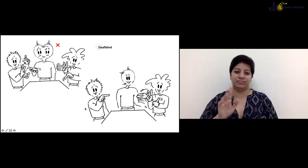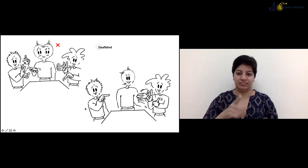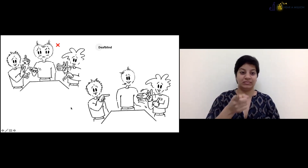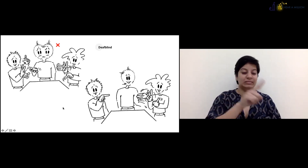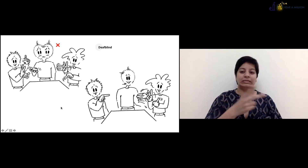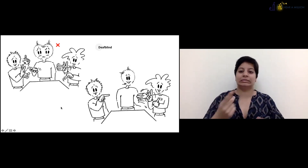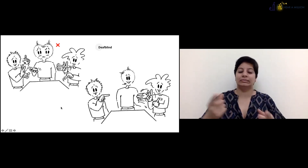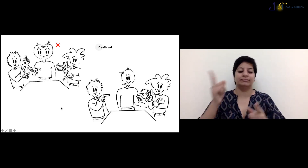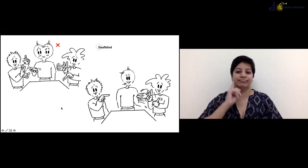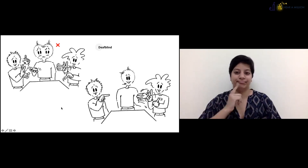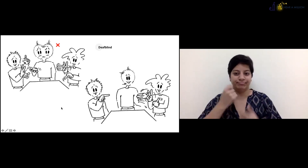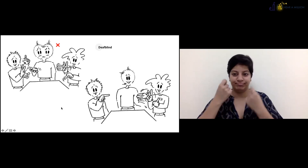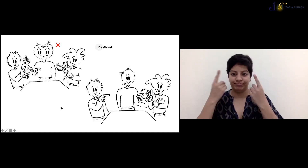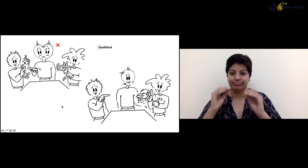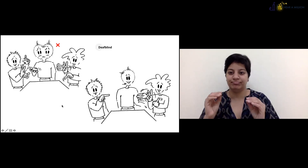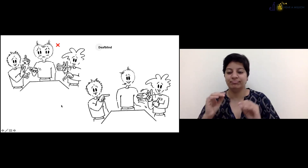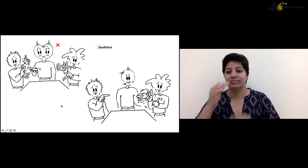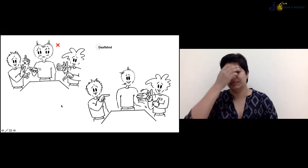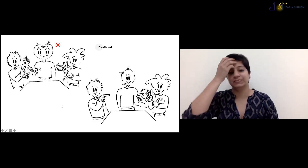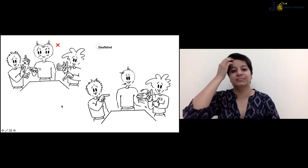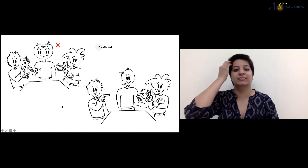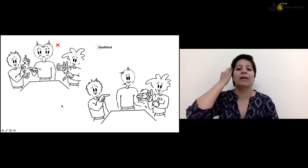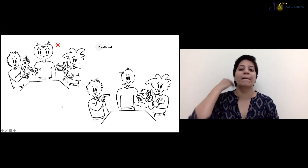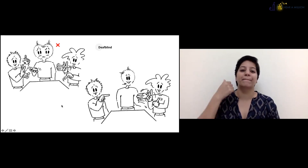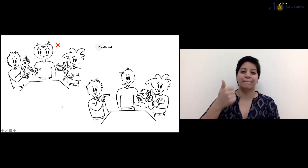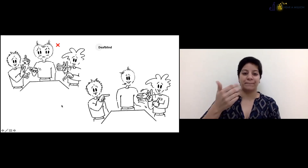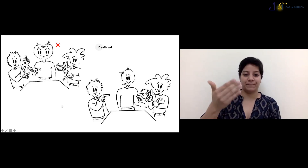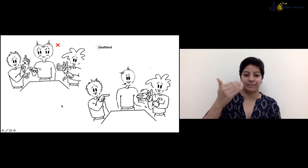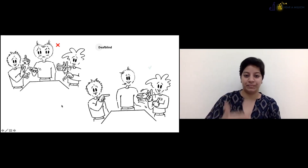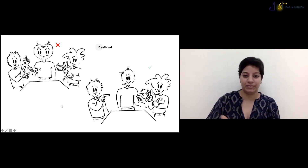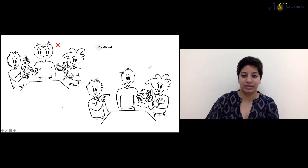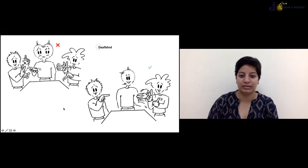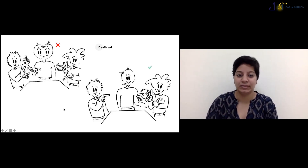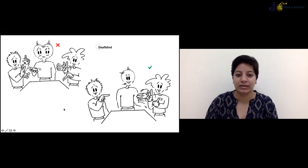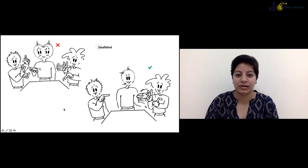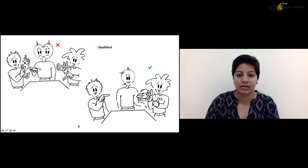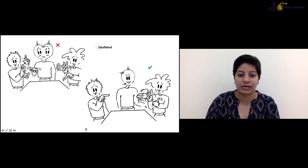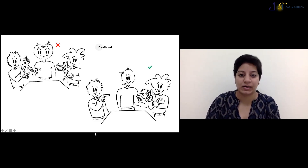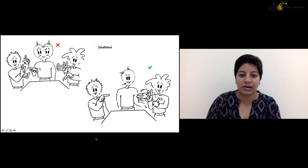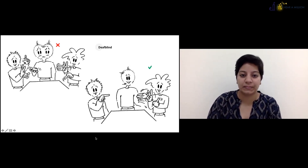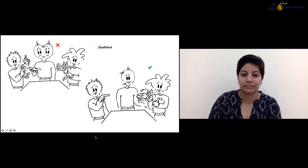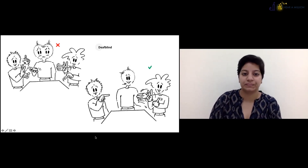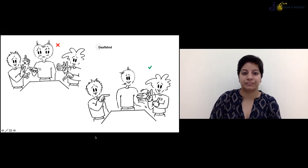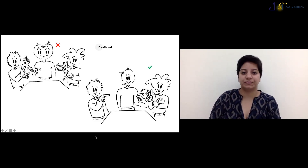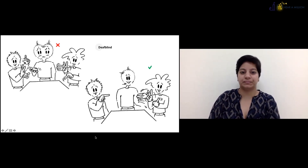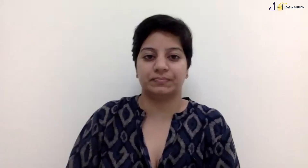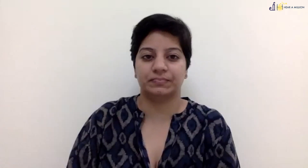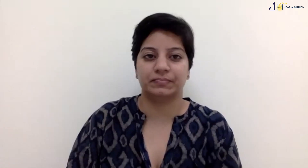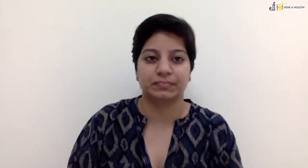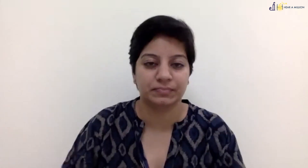Then I will understand if they are doing this slowly. As a person is doing the fast sign, I cannot understand. Can you go for next